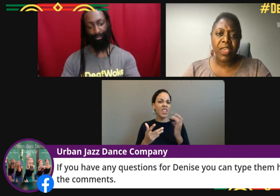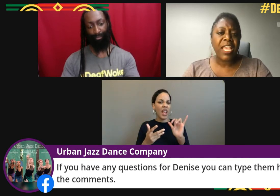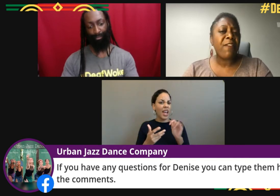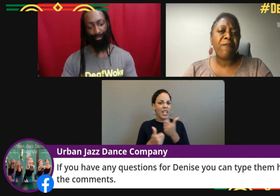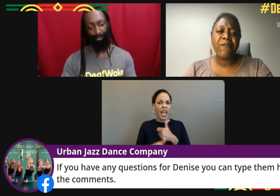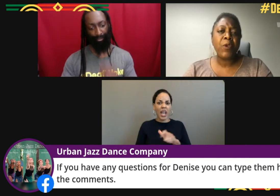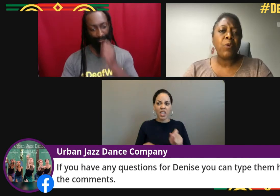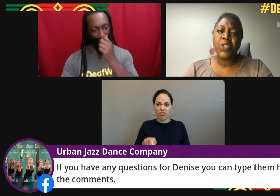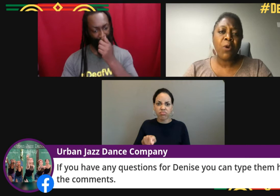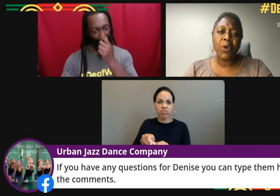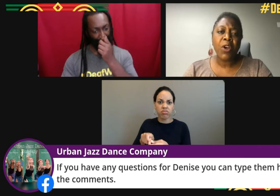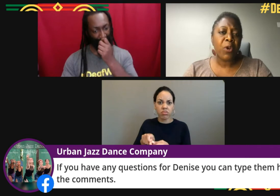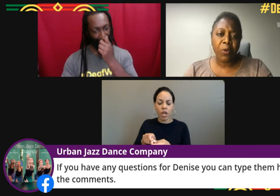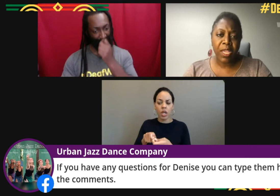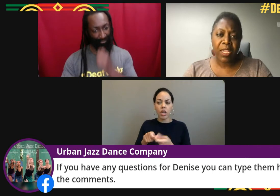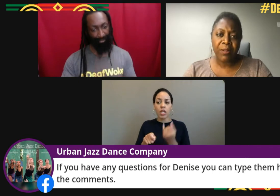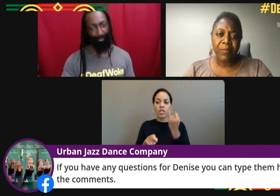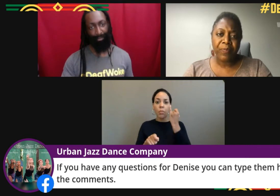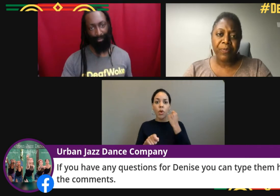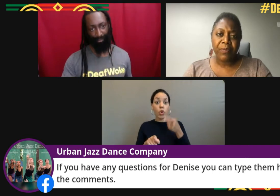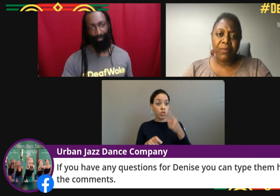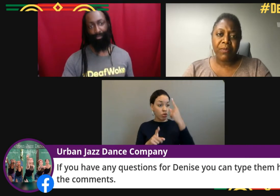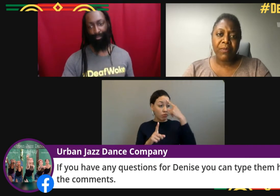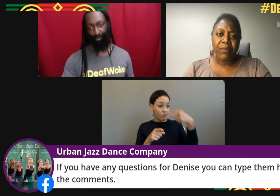repercussions if you don't agree?